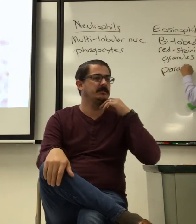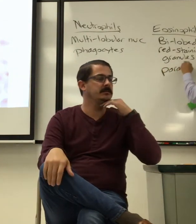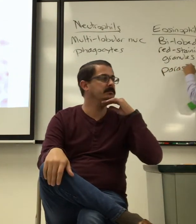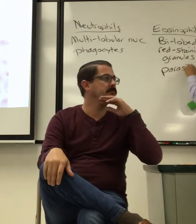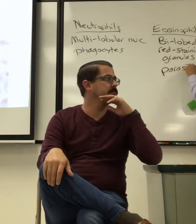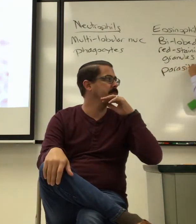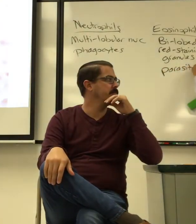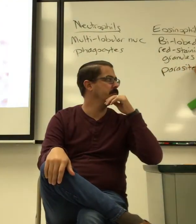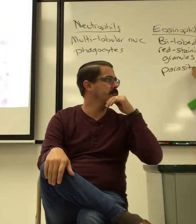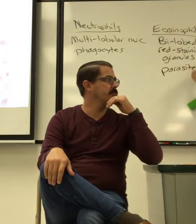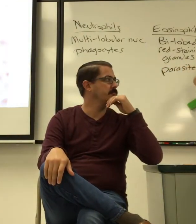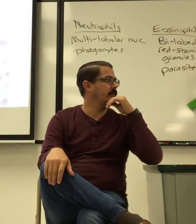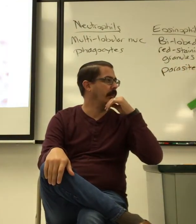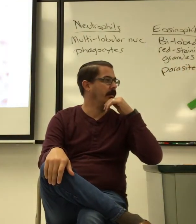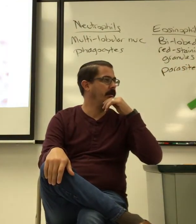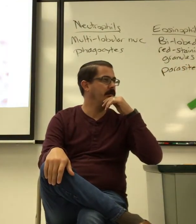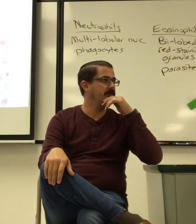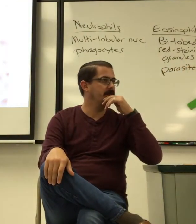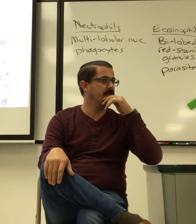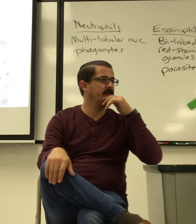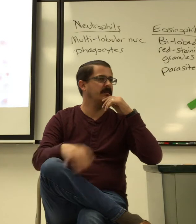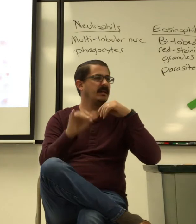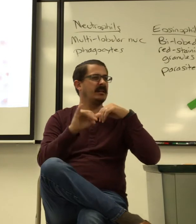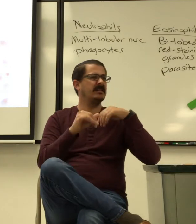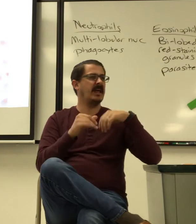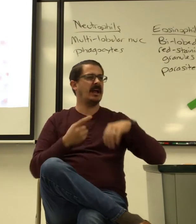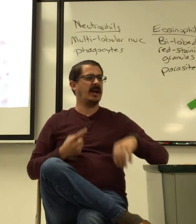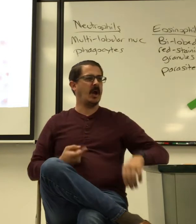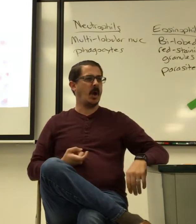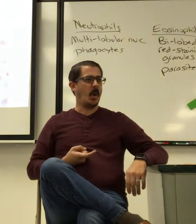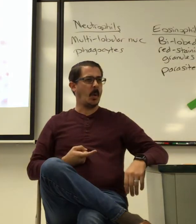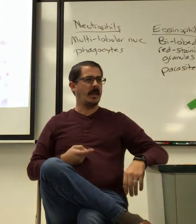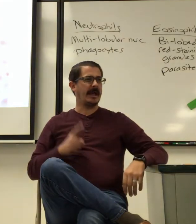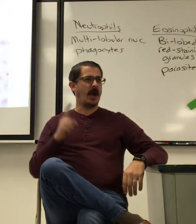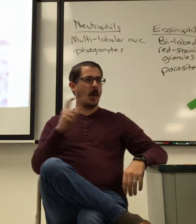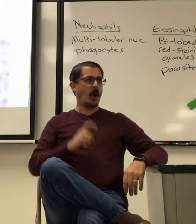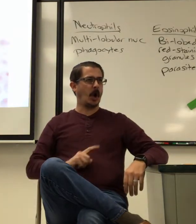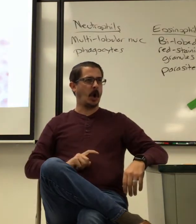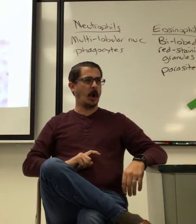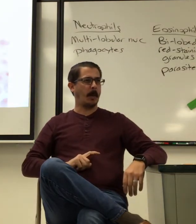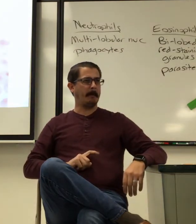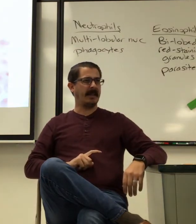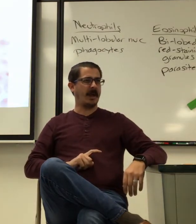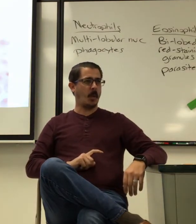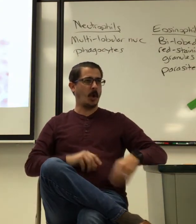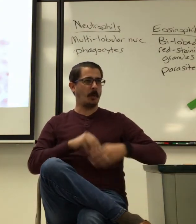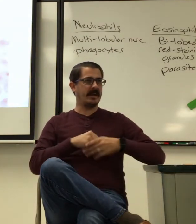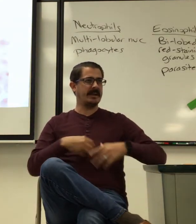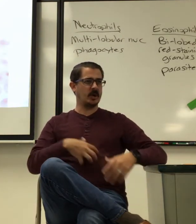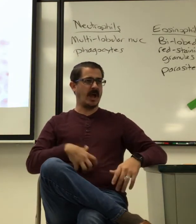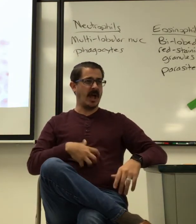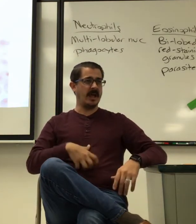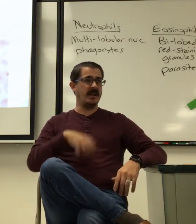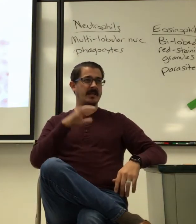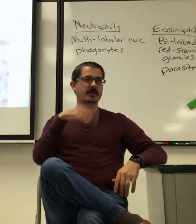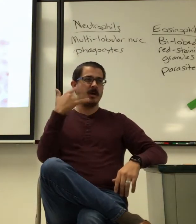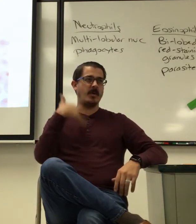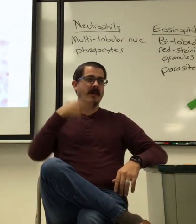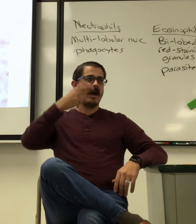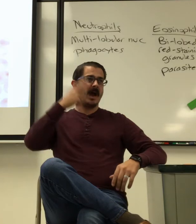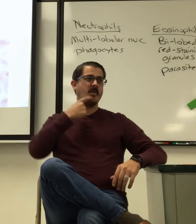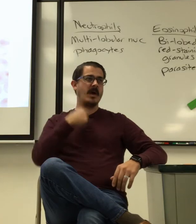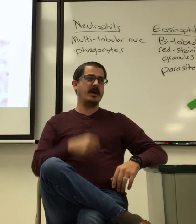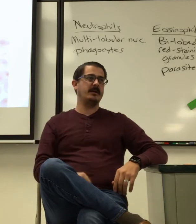Parasite. They usually fight parasites, like a tapeworm in your gut. Usually not a problem in westernized states, but yeah, they're